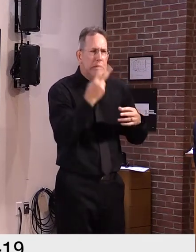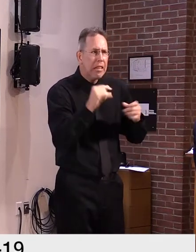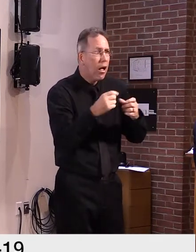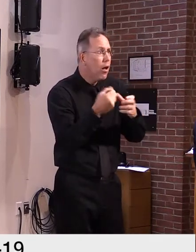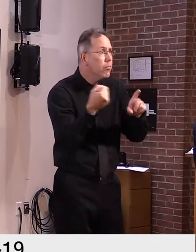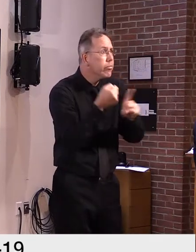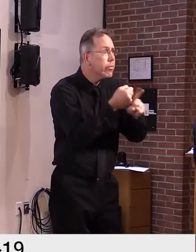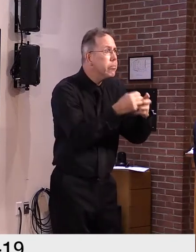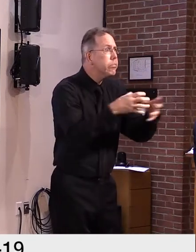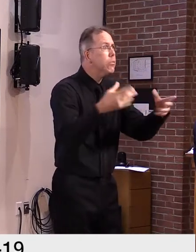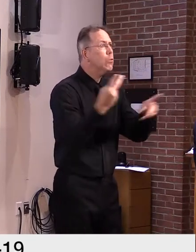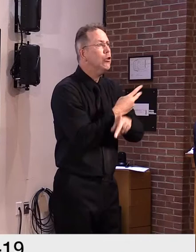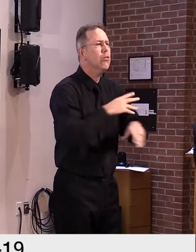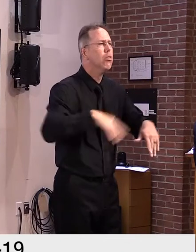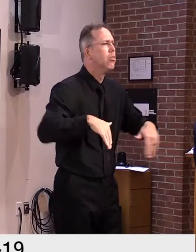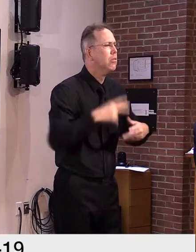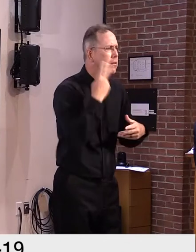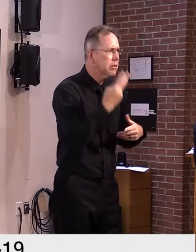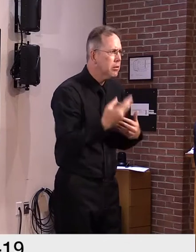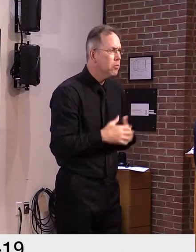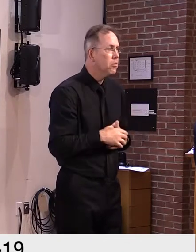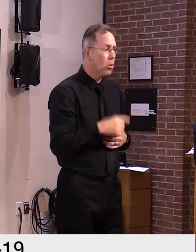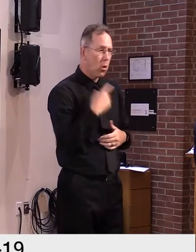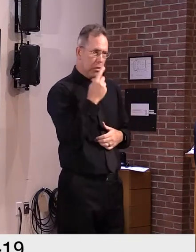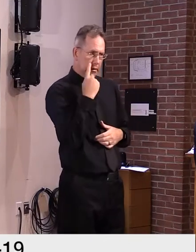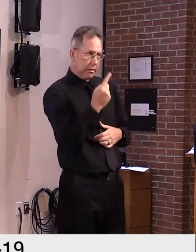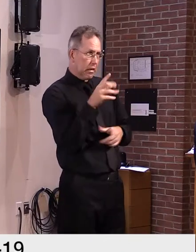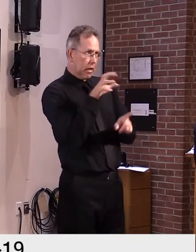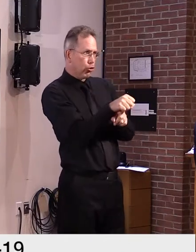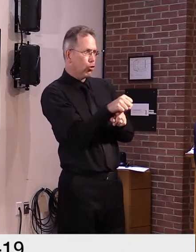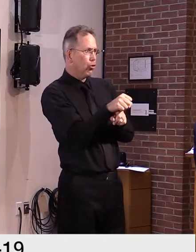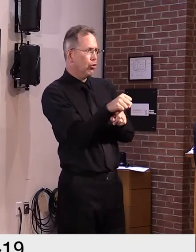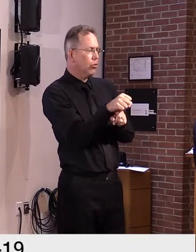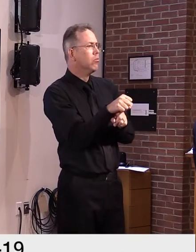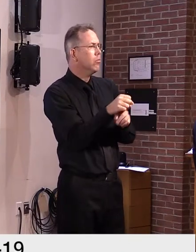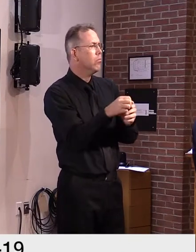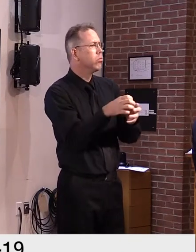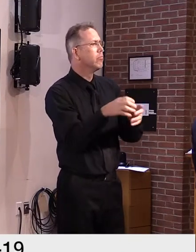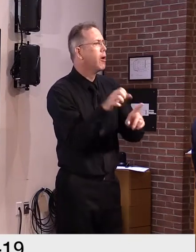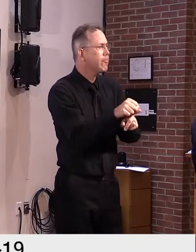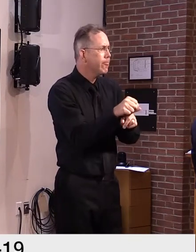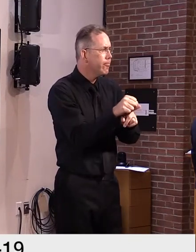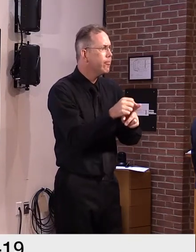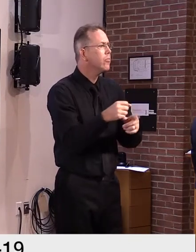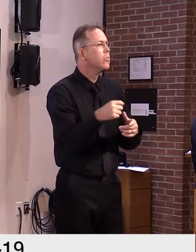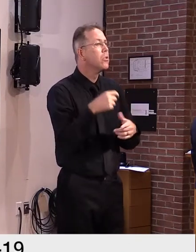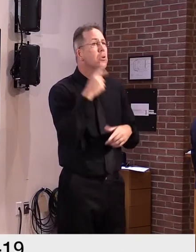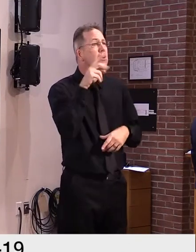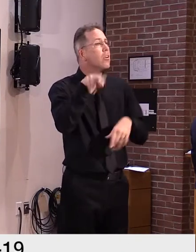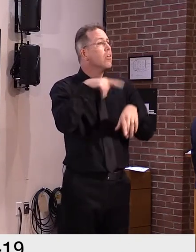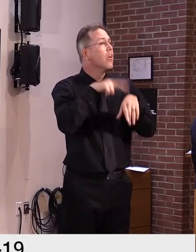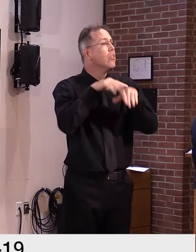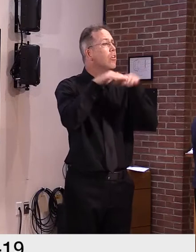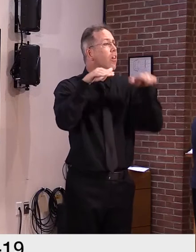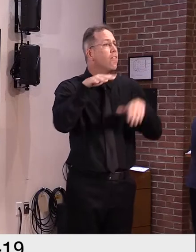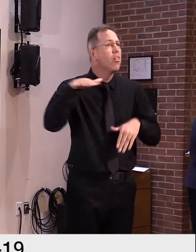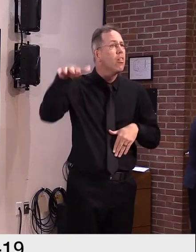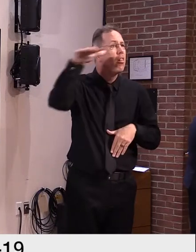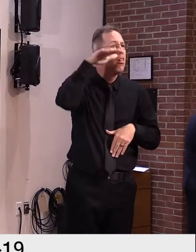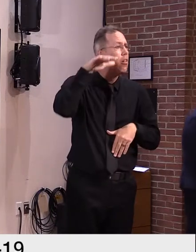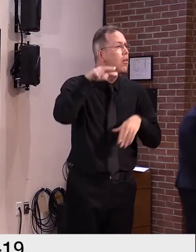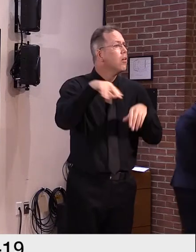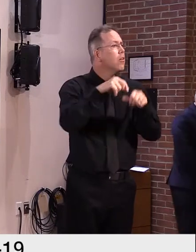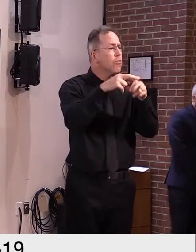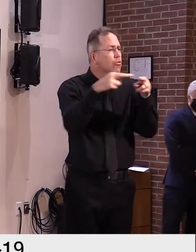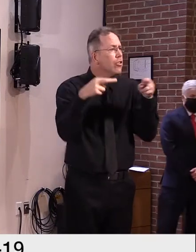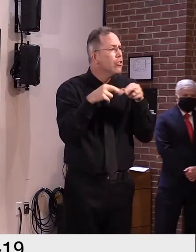my opening comments today alluded to, we are seeing nationally and regionally increases